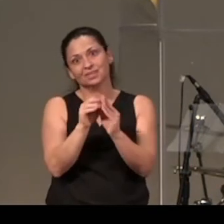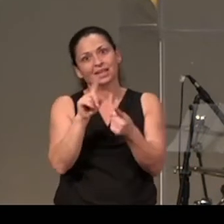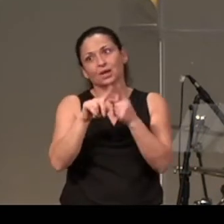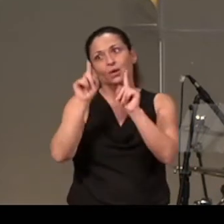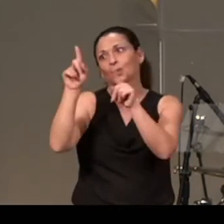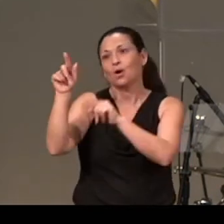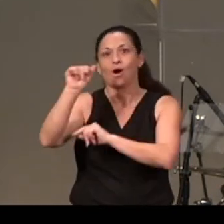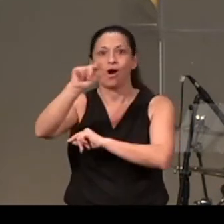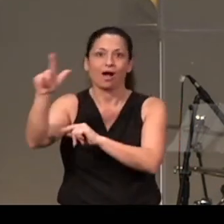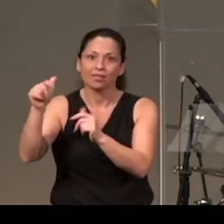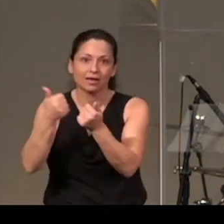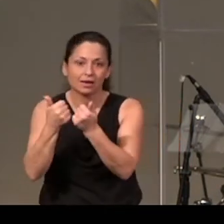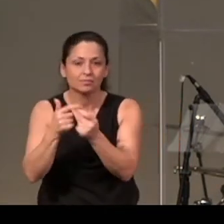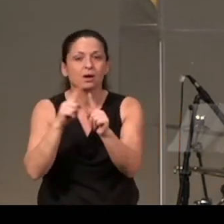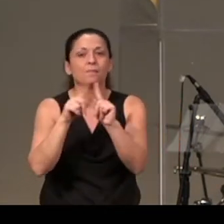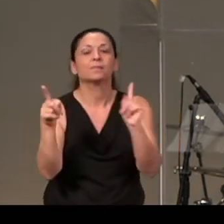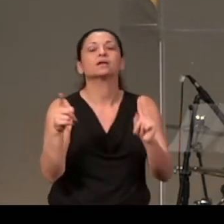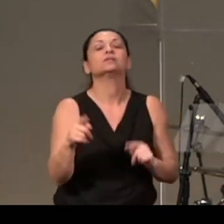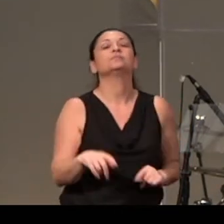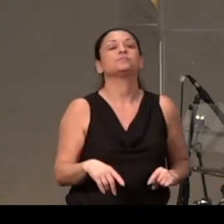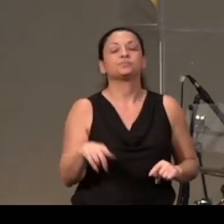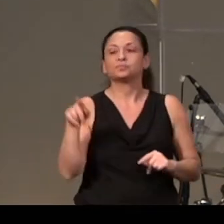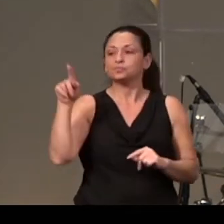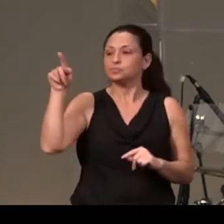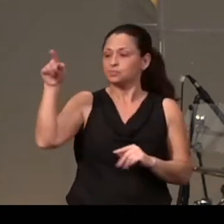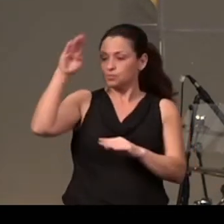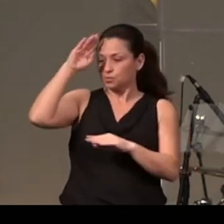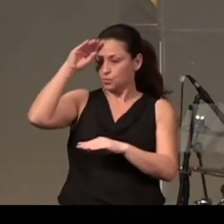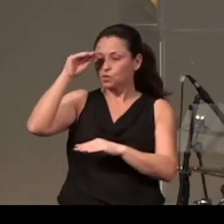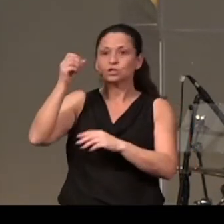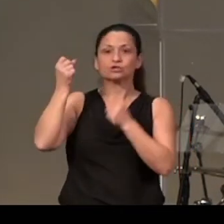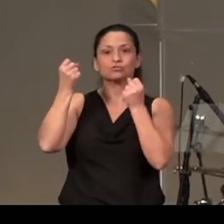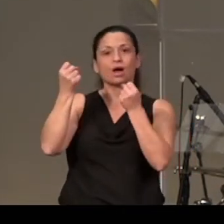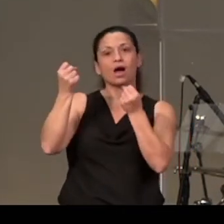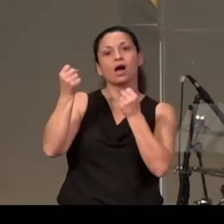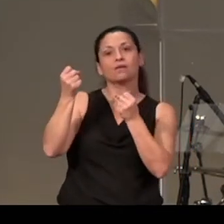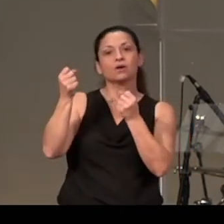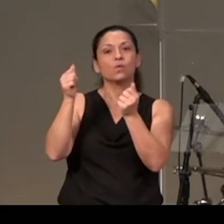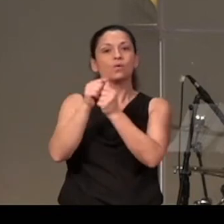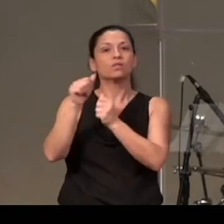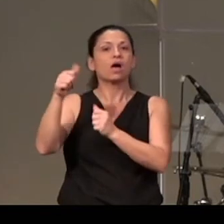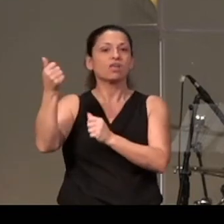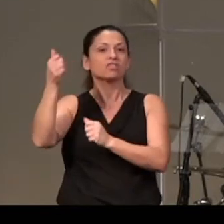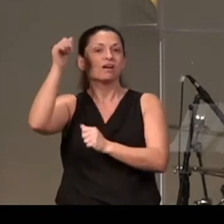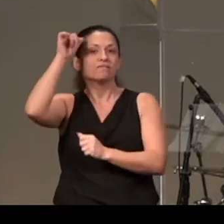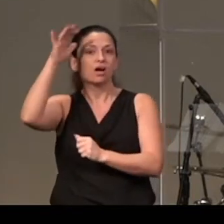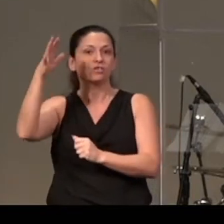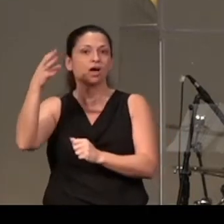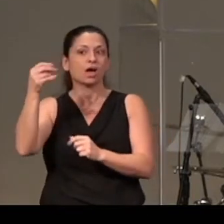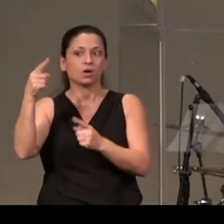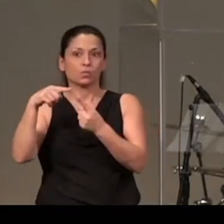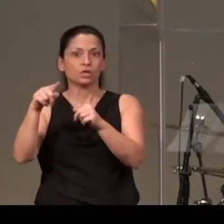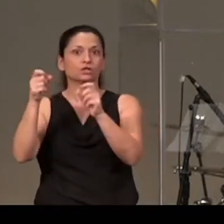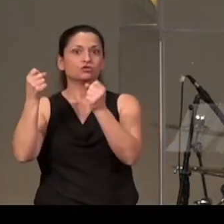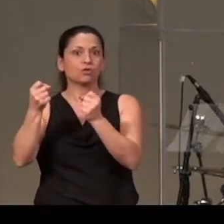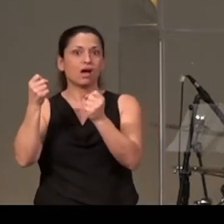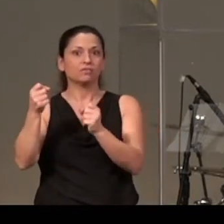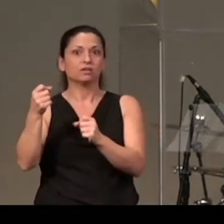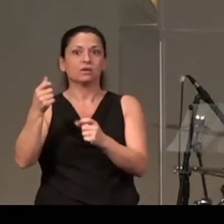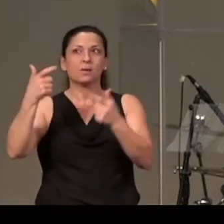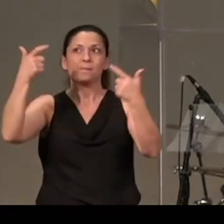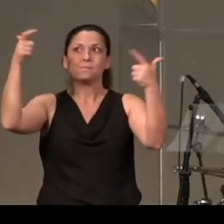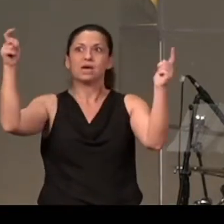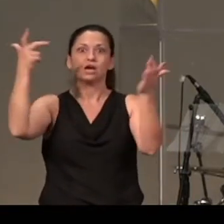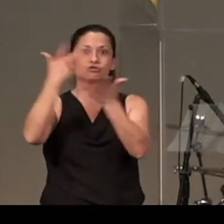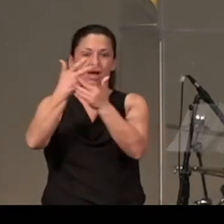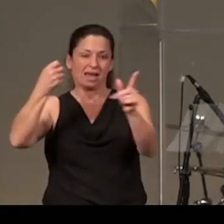they're driving with a father of another player, and while they're driving down 75, a semi hits the back of their car and sends them